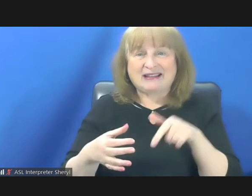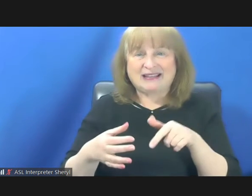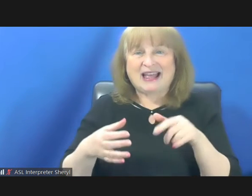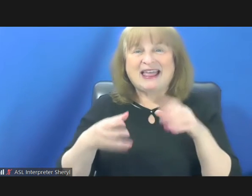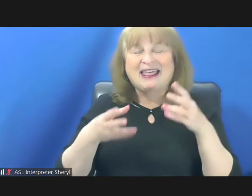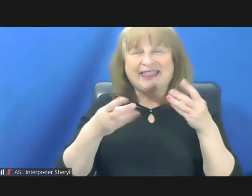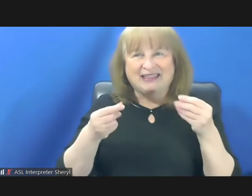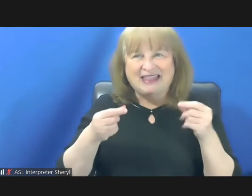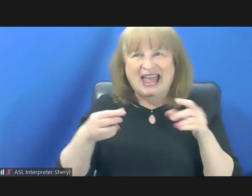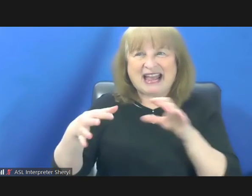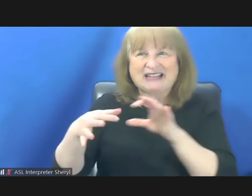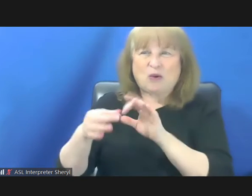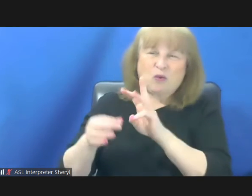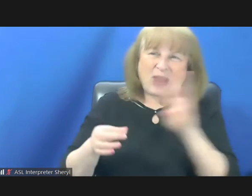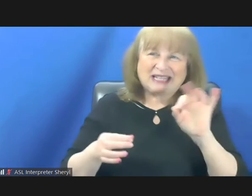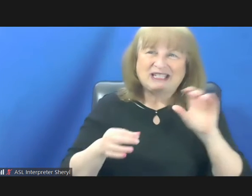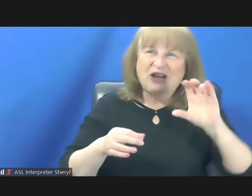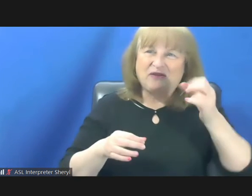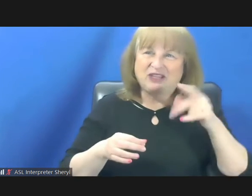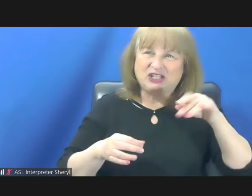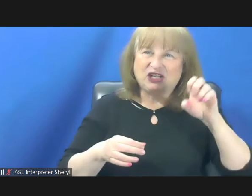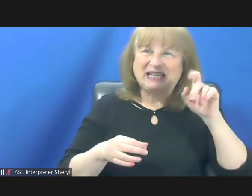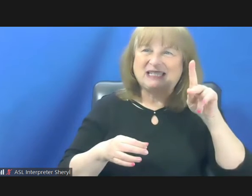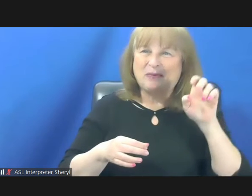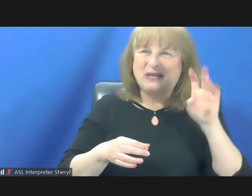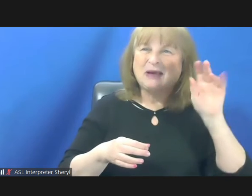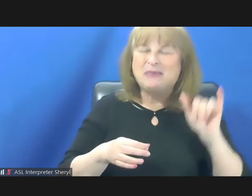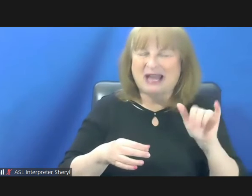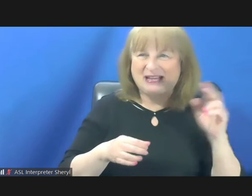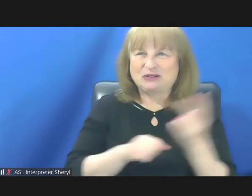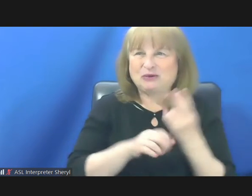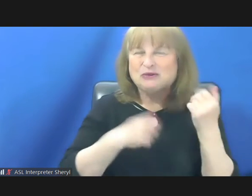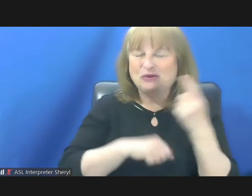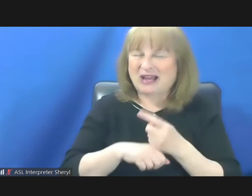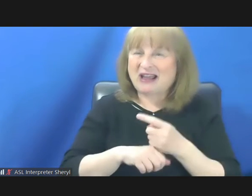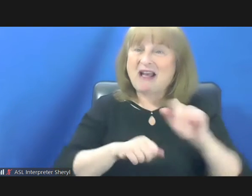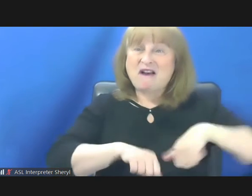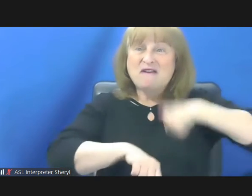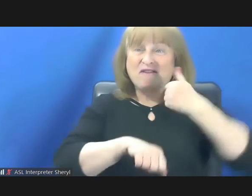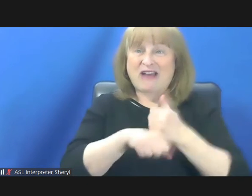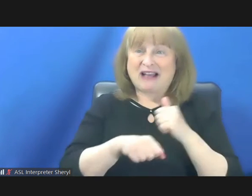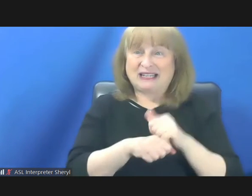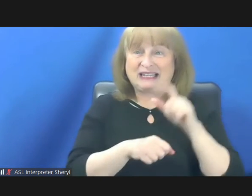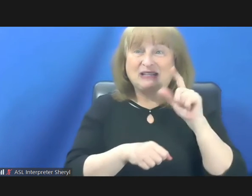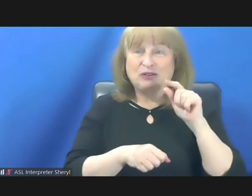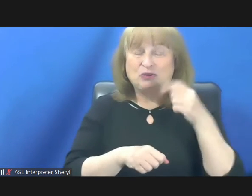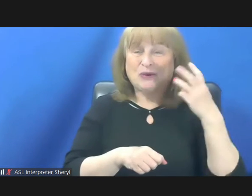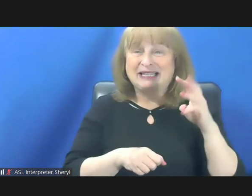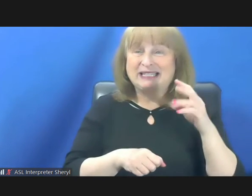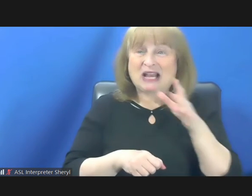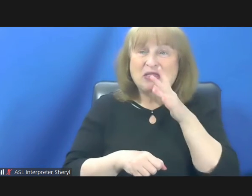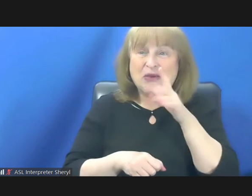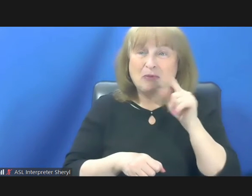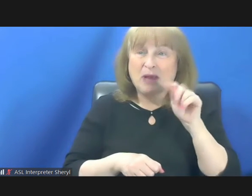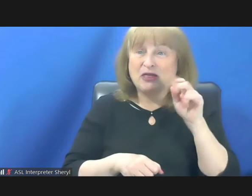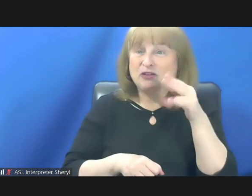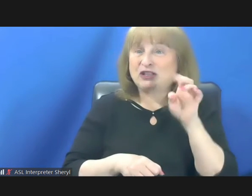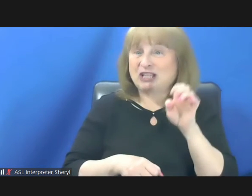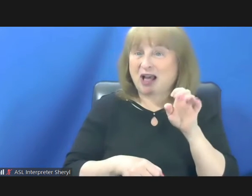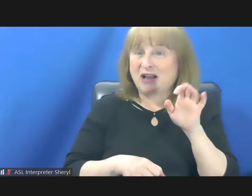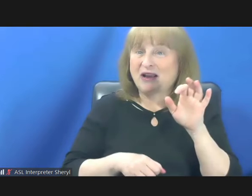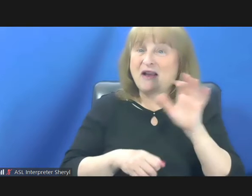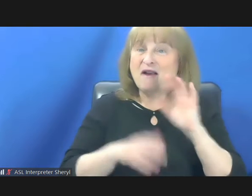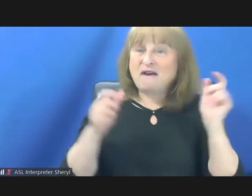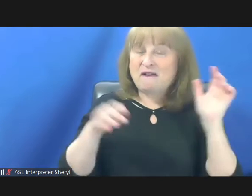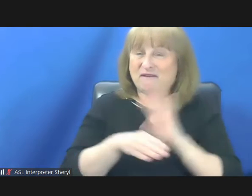with the land west of the Chesapeake Bay continues today. Founded in 2016, the Mother Tongue Film Festival opened annually